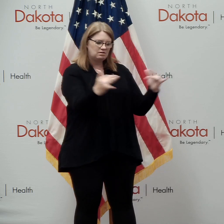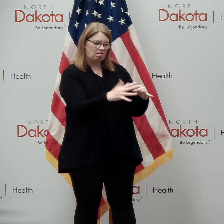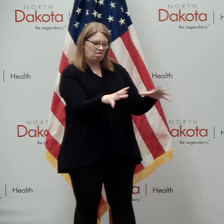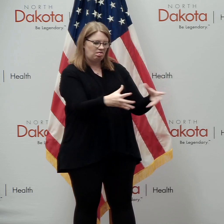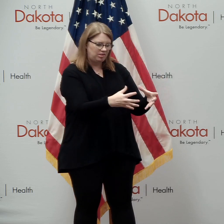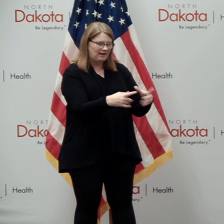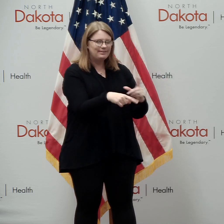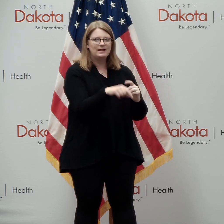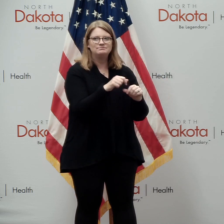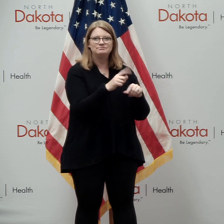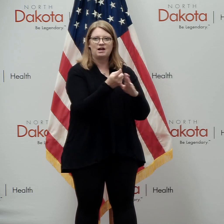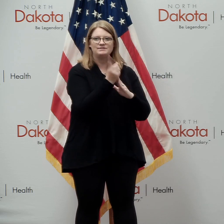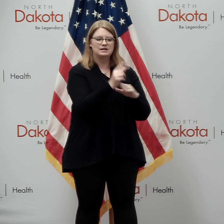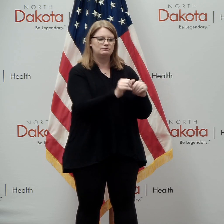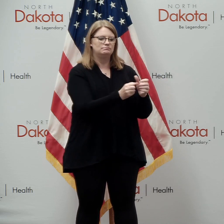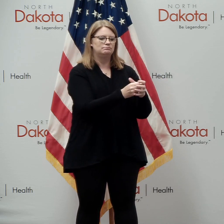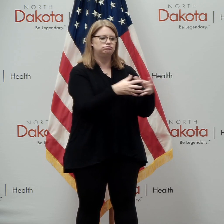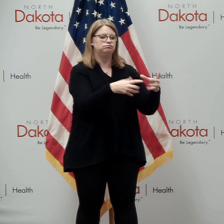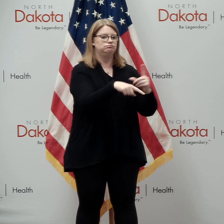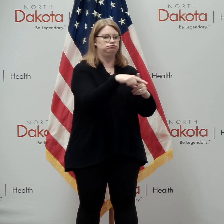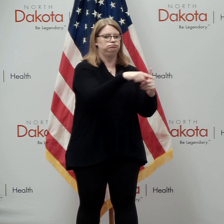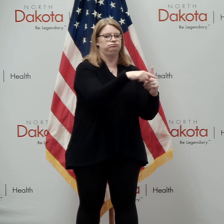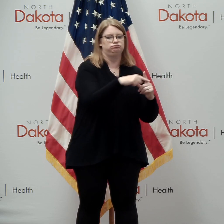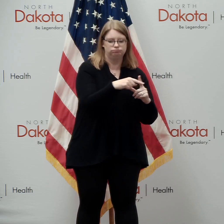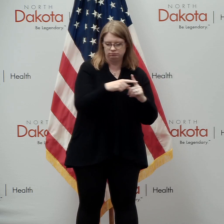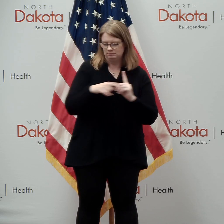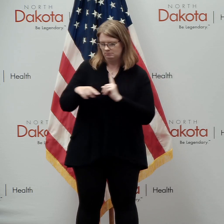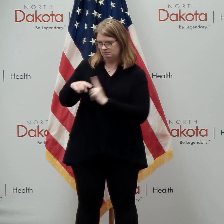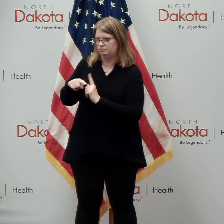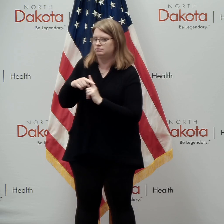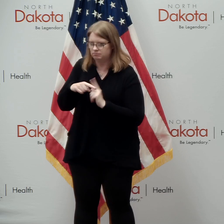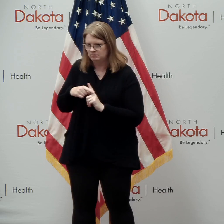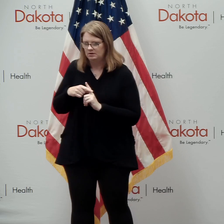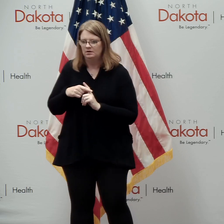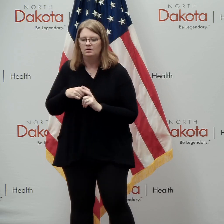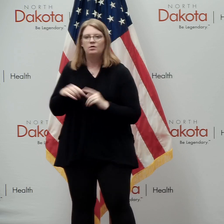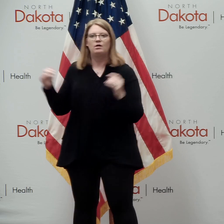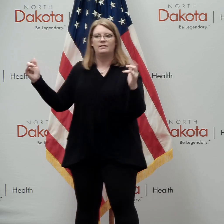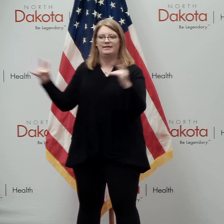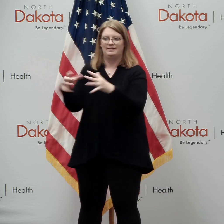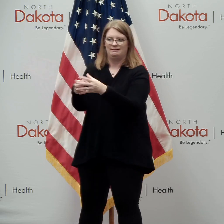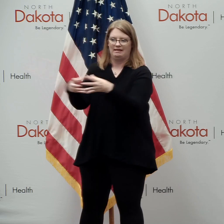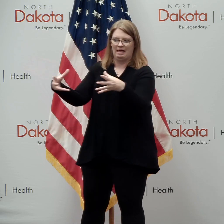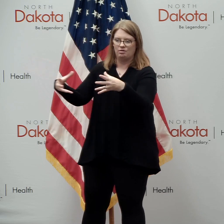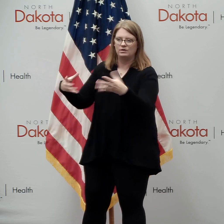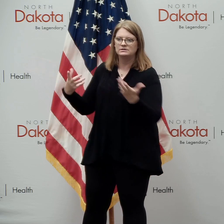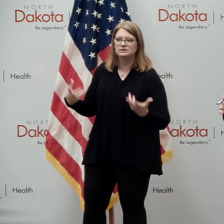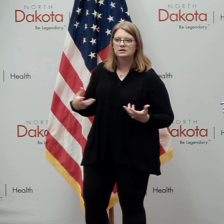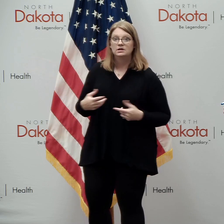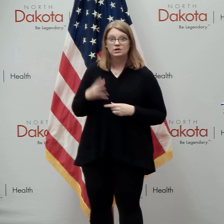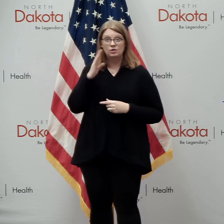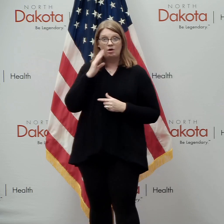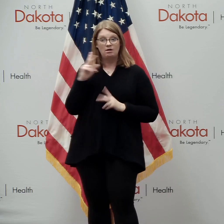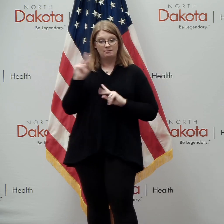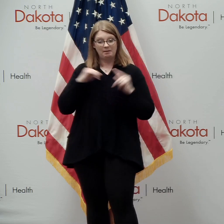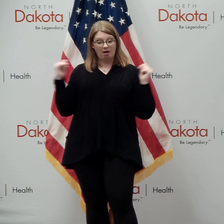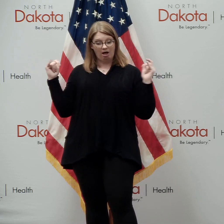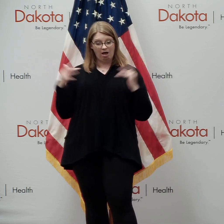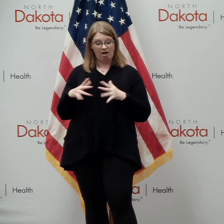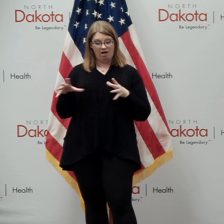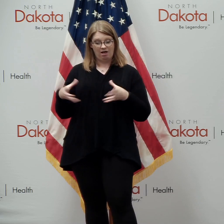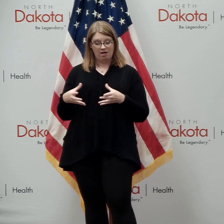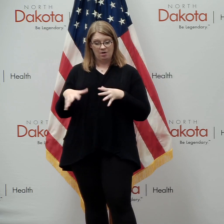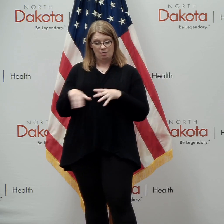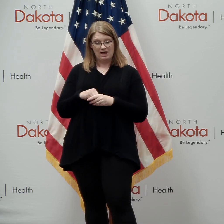to particular gatherings. And then when people leave that wedding, and then they go back to work, then they